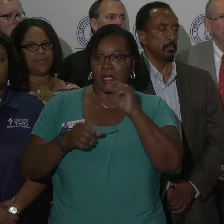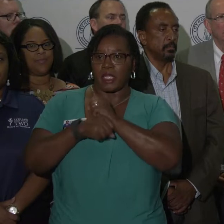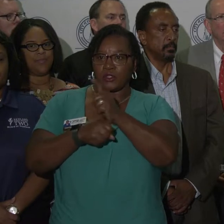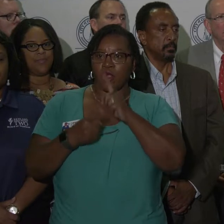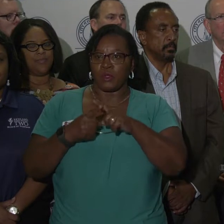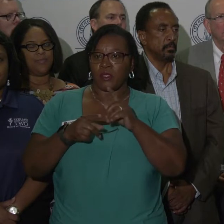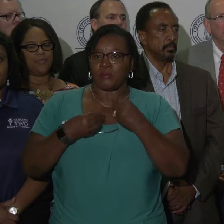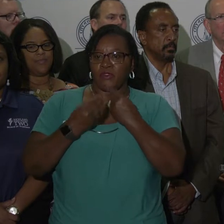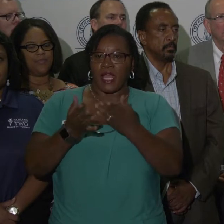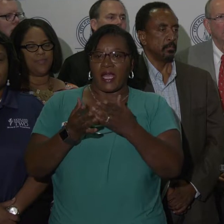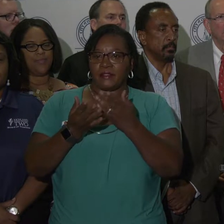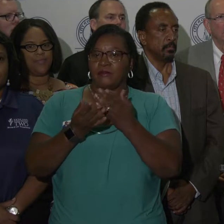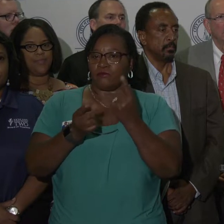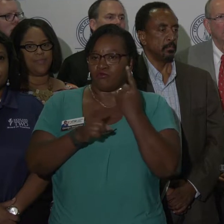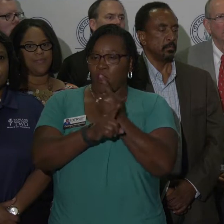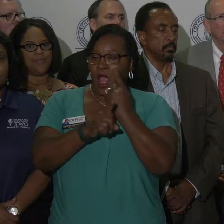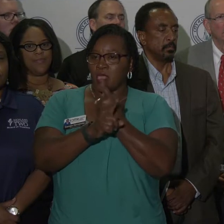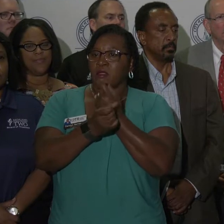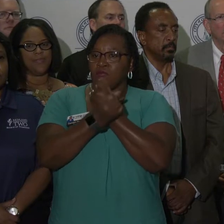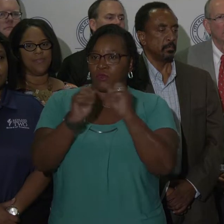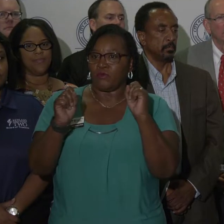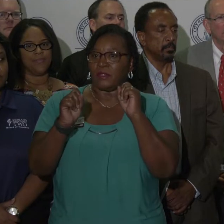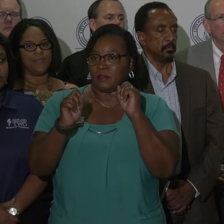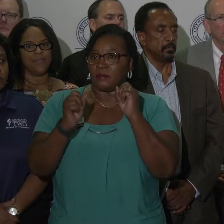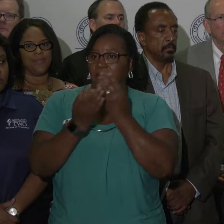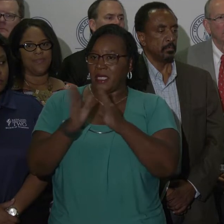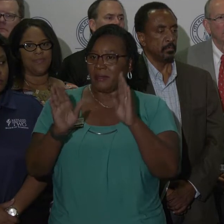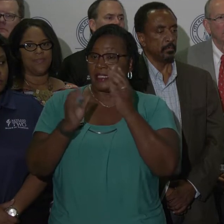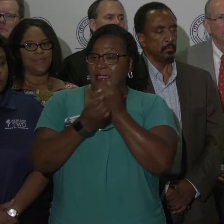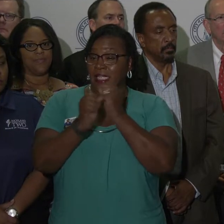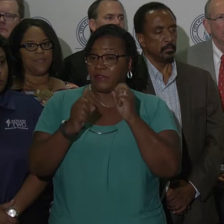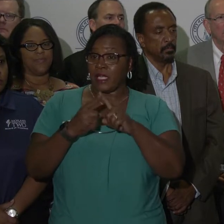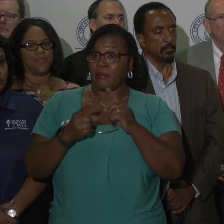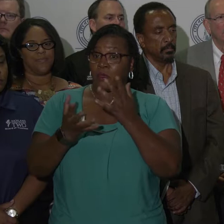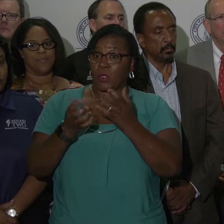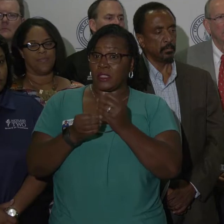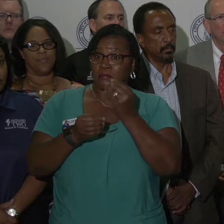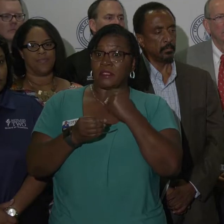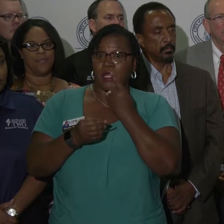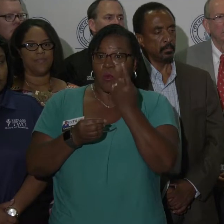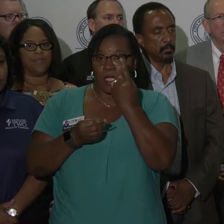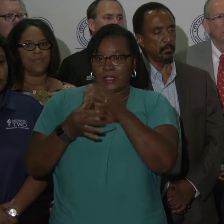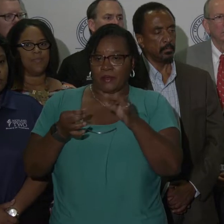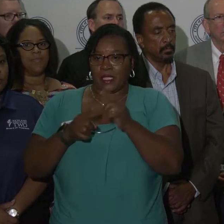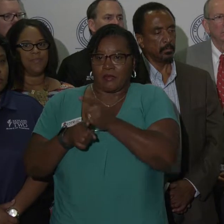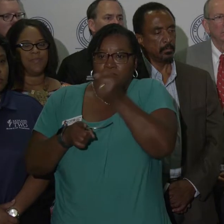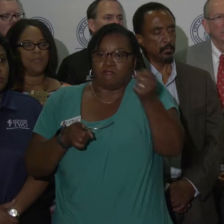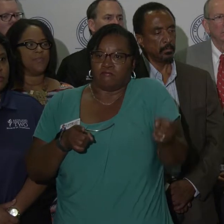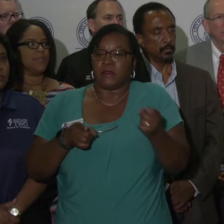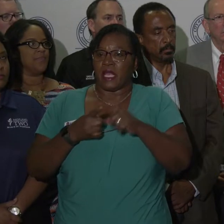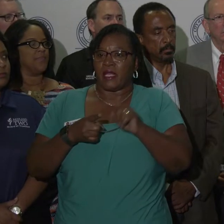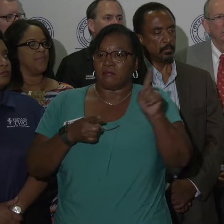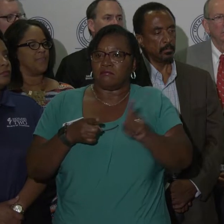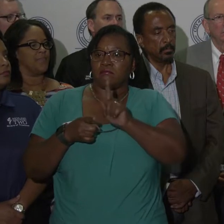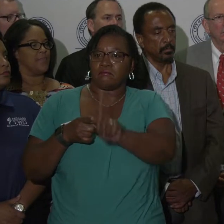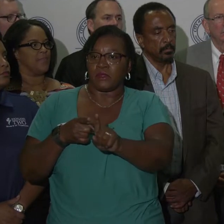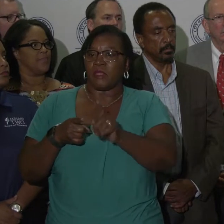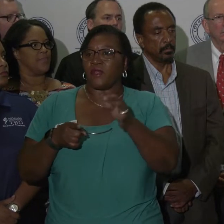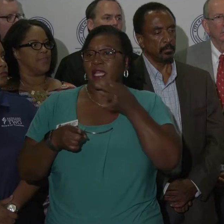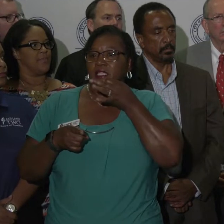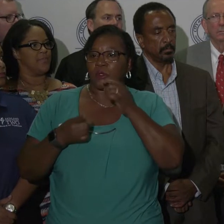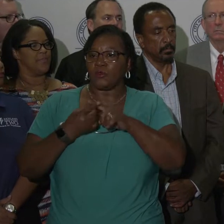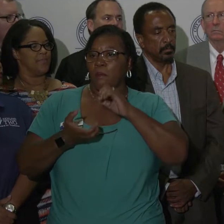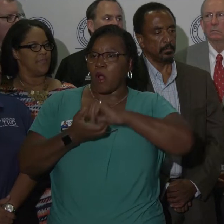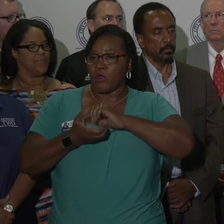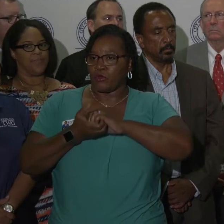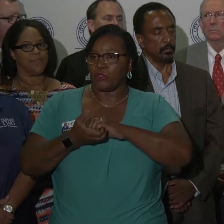an appropriate public safety response. I do want to make one statement, then I'm going to step aside and let our subject matter experts and